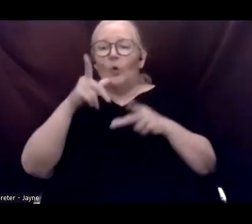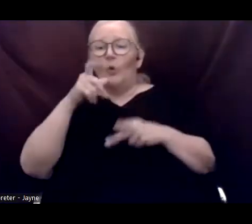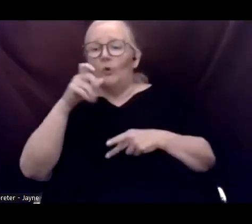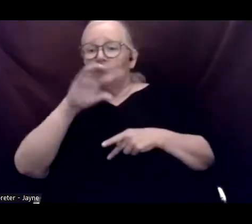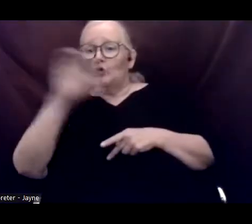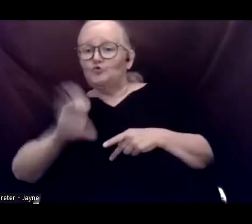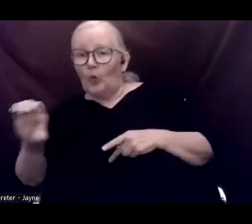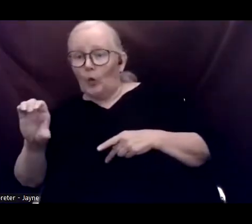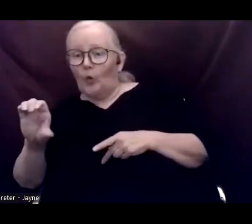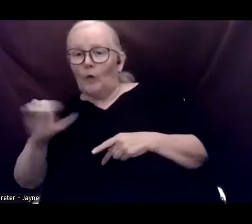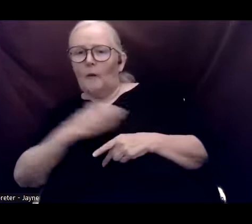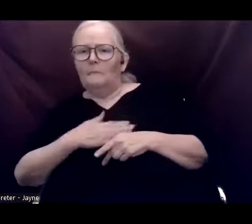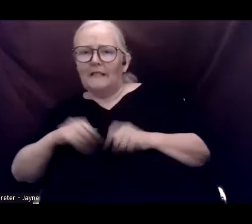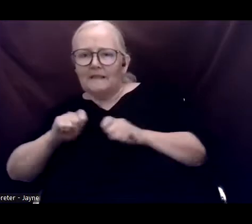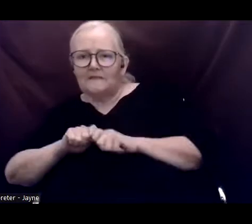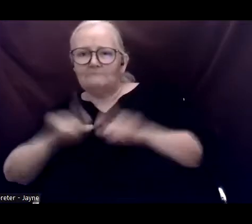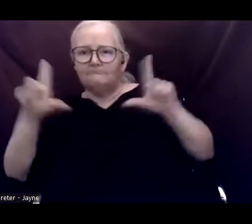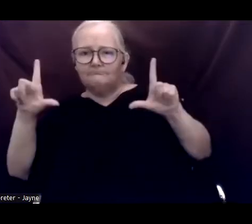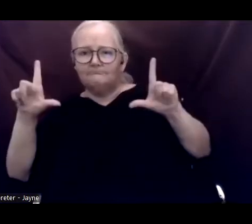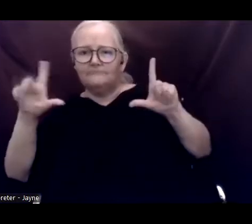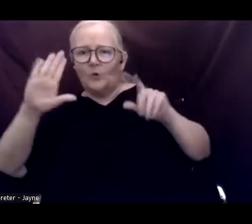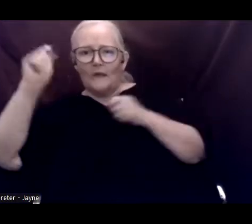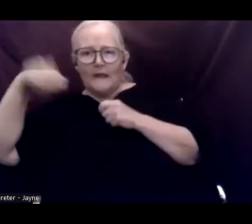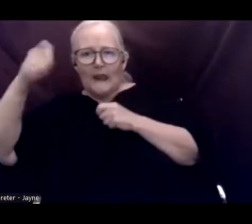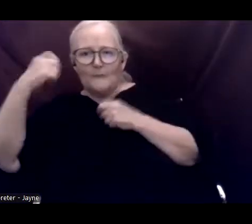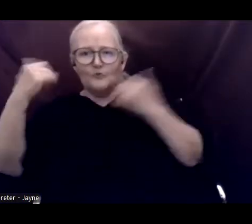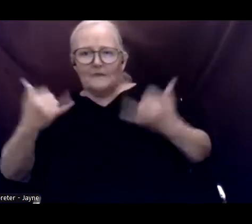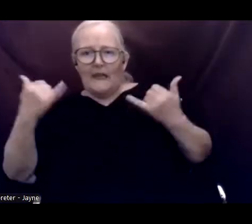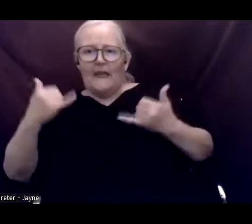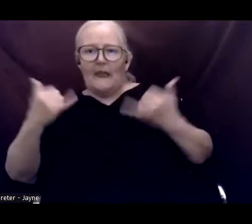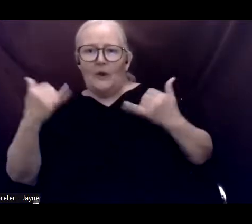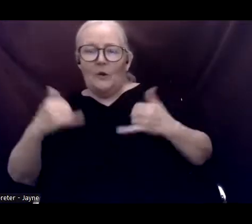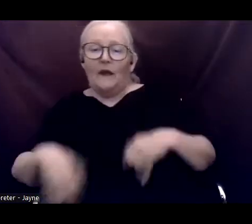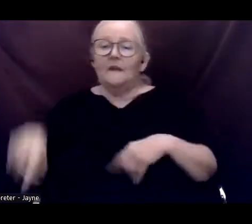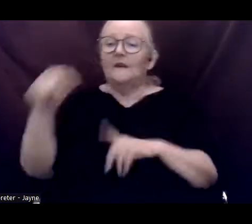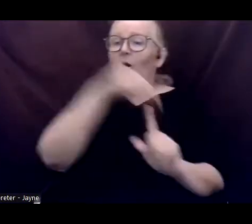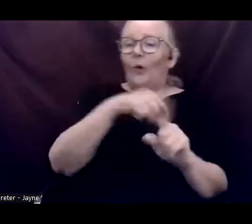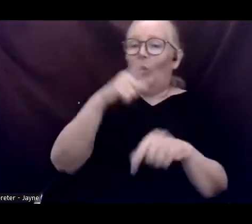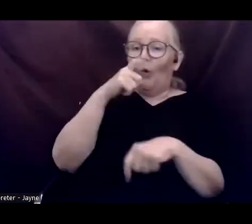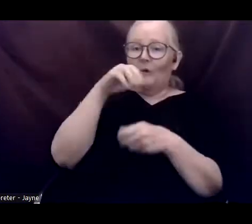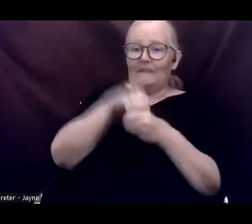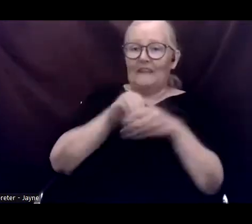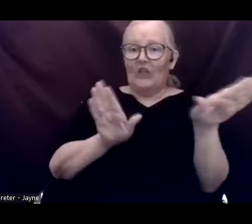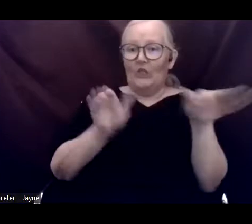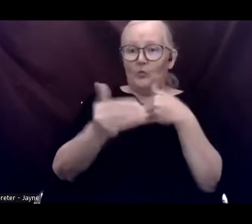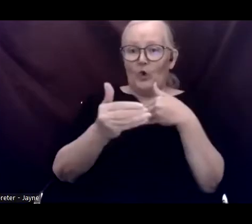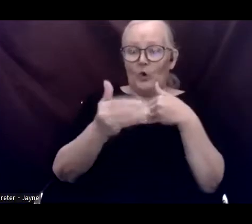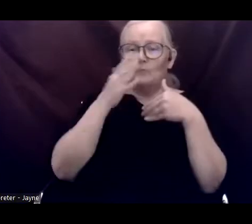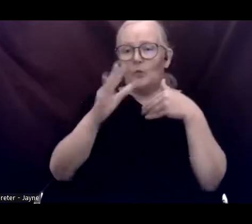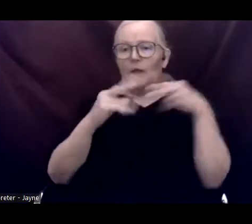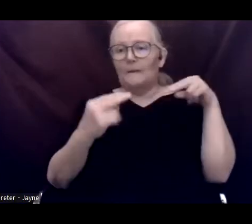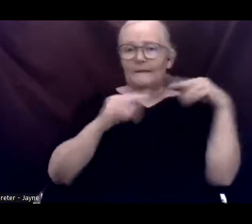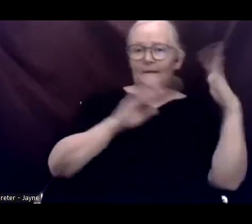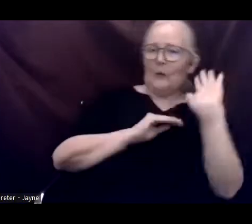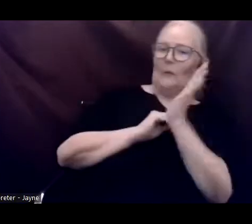moment and turn your camera on. Now, those sitting in the sanctuary, turn to your right and wave to the